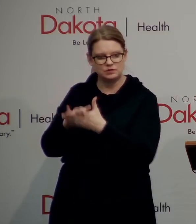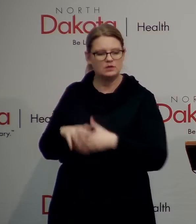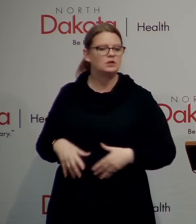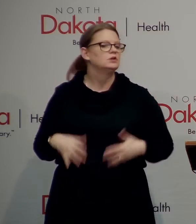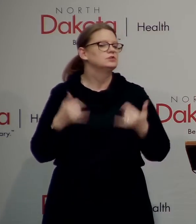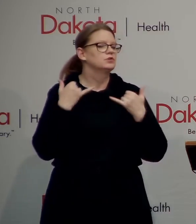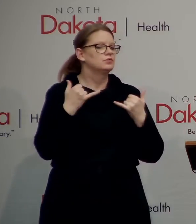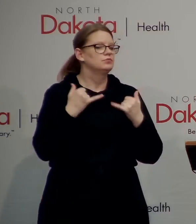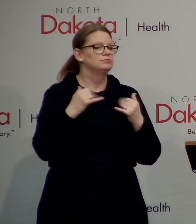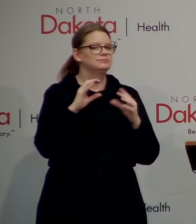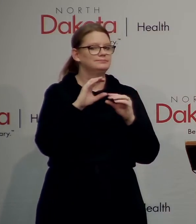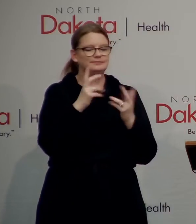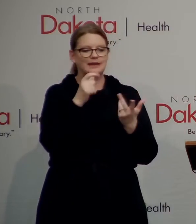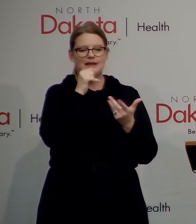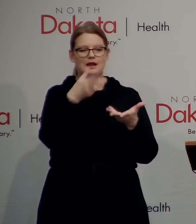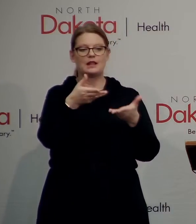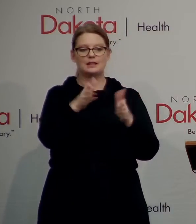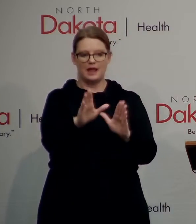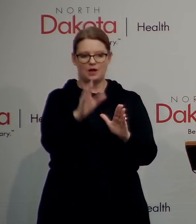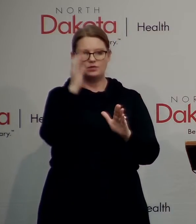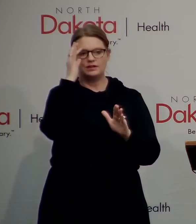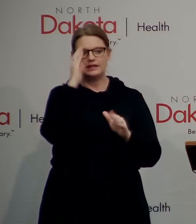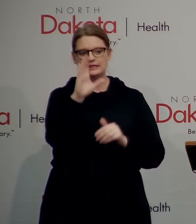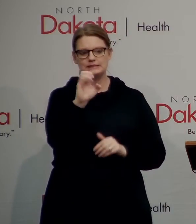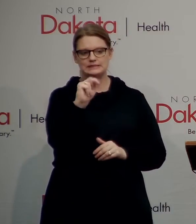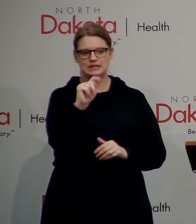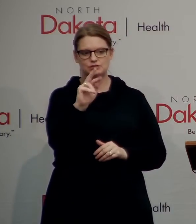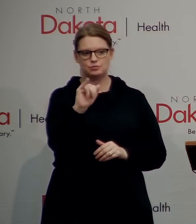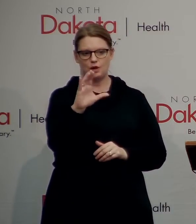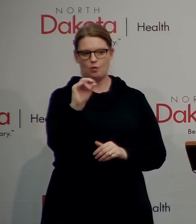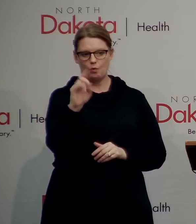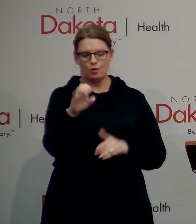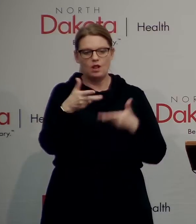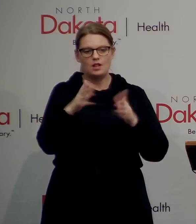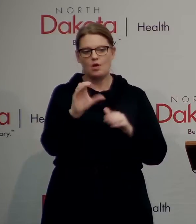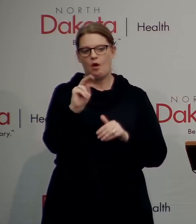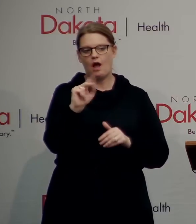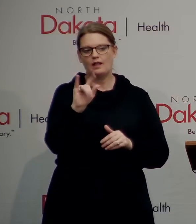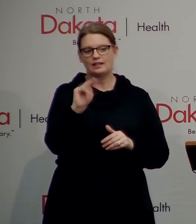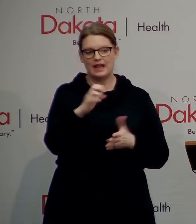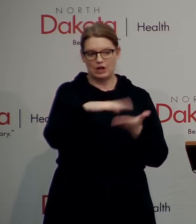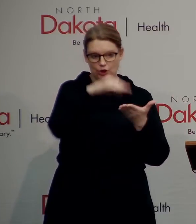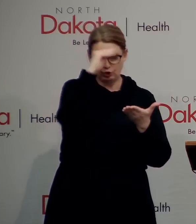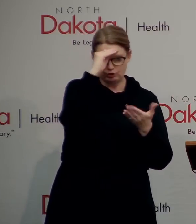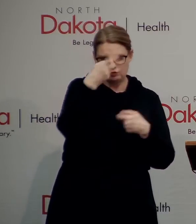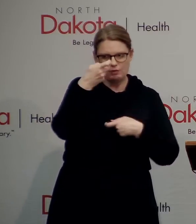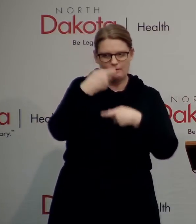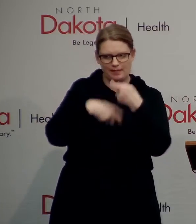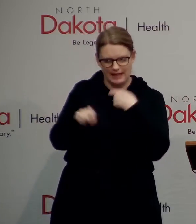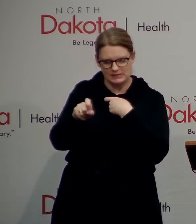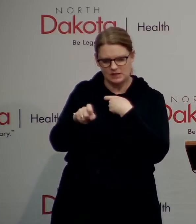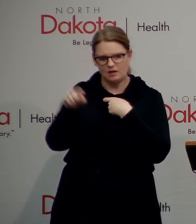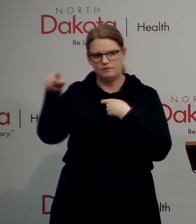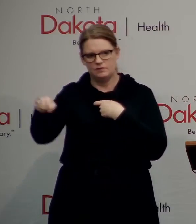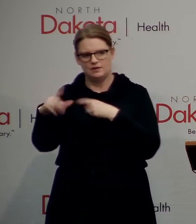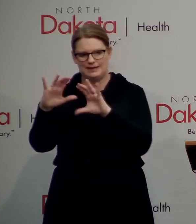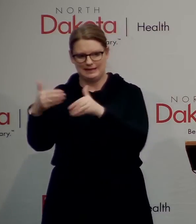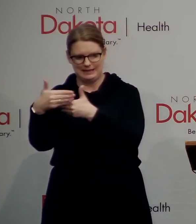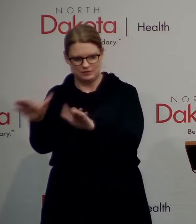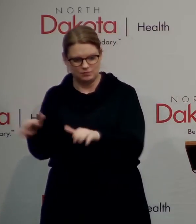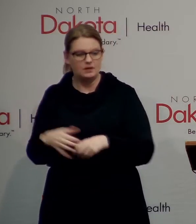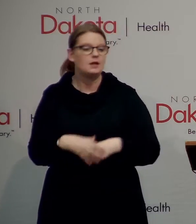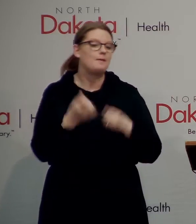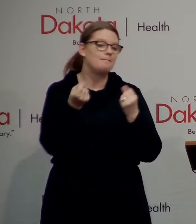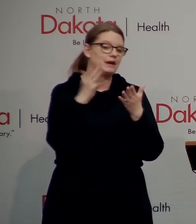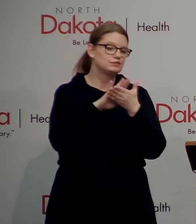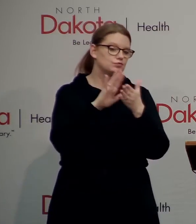no allowability in Century Code to allow online learning to replace and be in lieu of. Many of our school districts